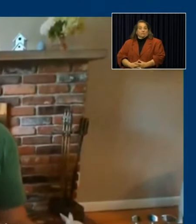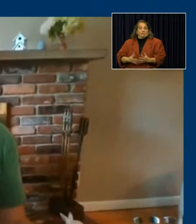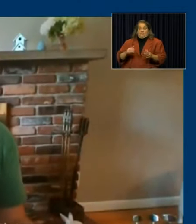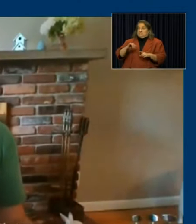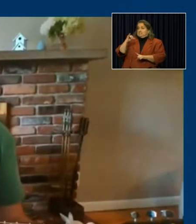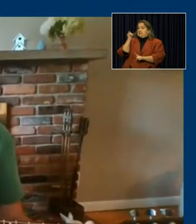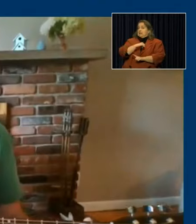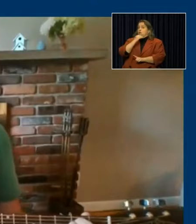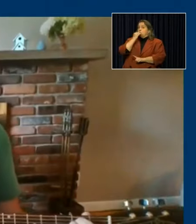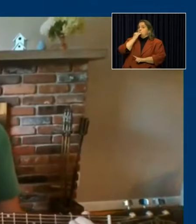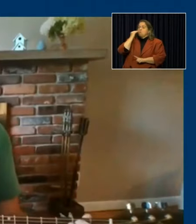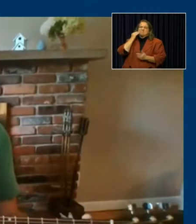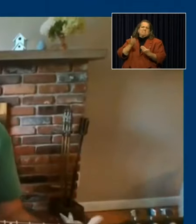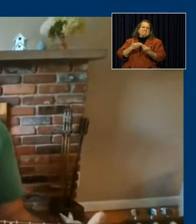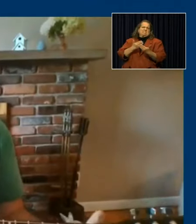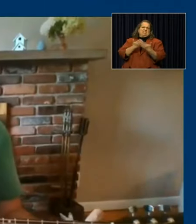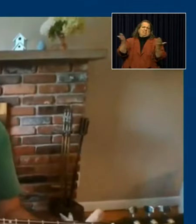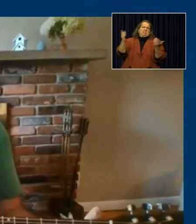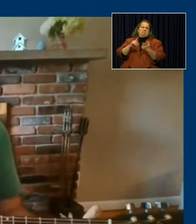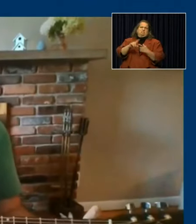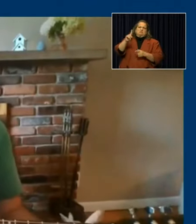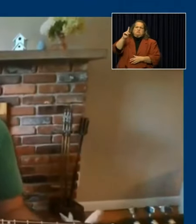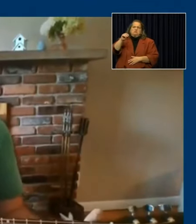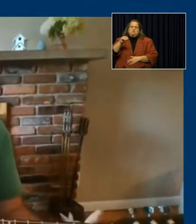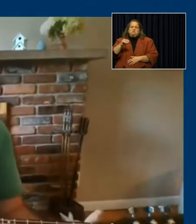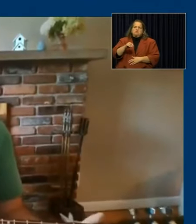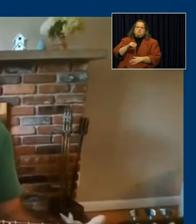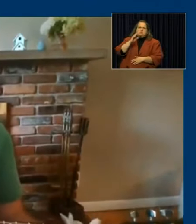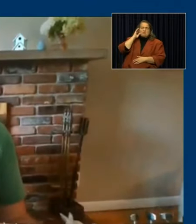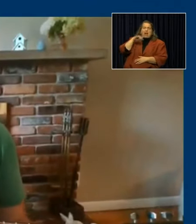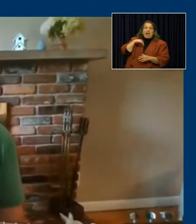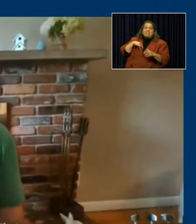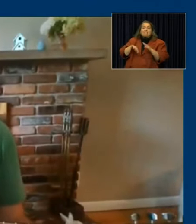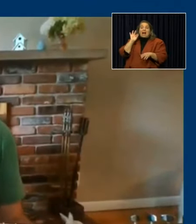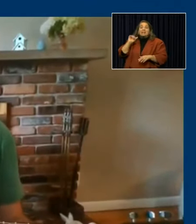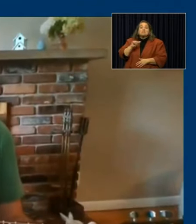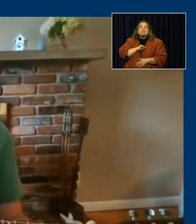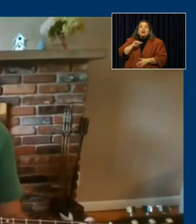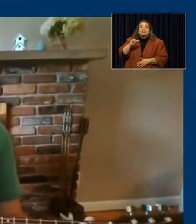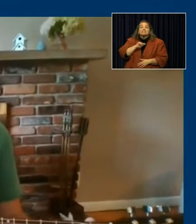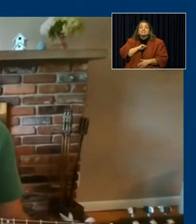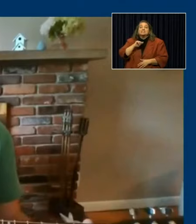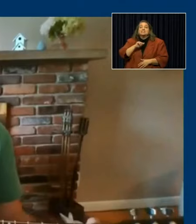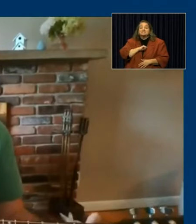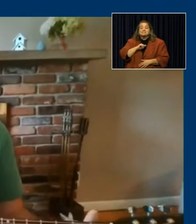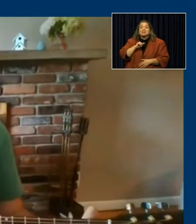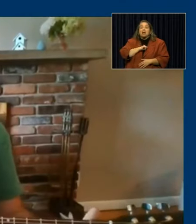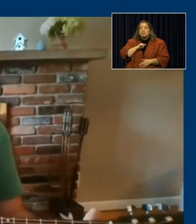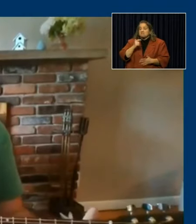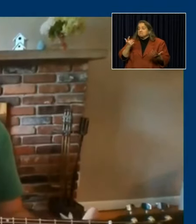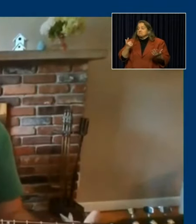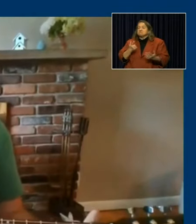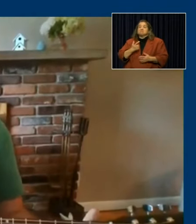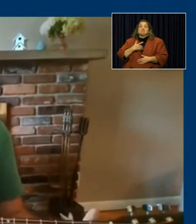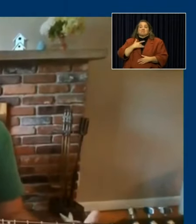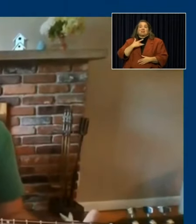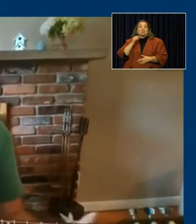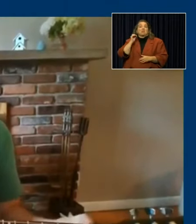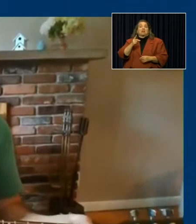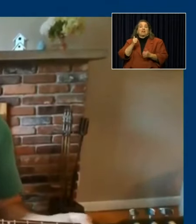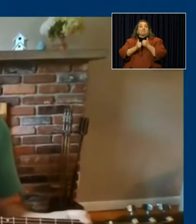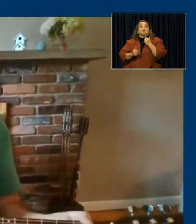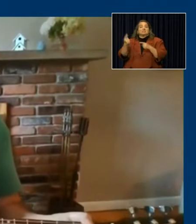Staying home's an easy thing to do. I find myself alone when each day's through.